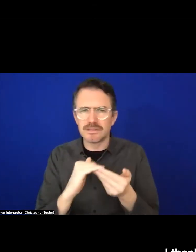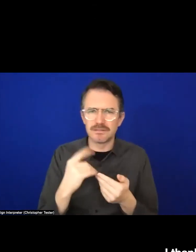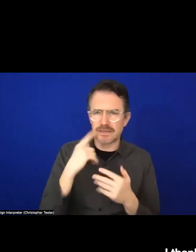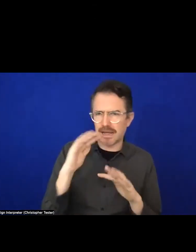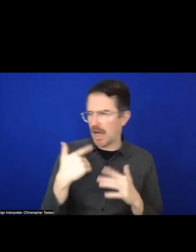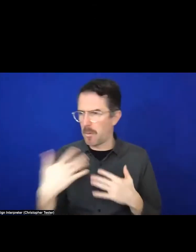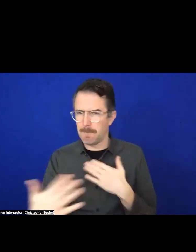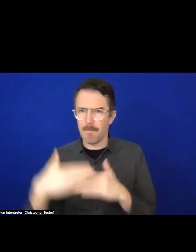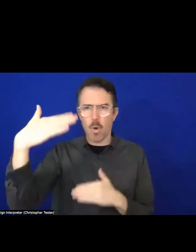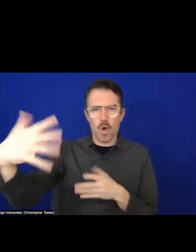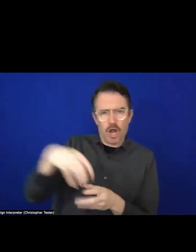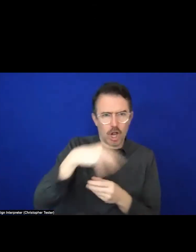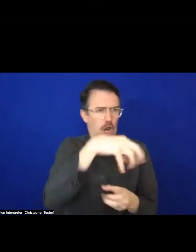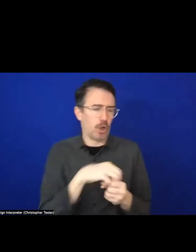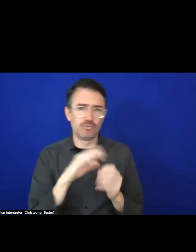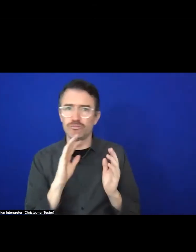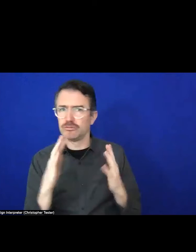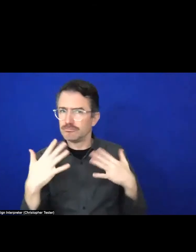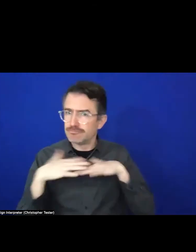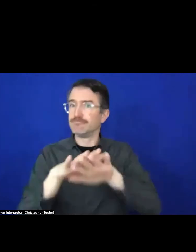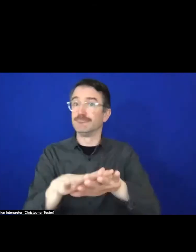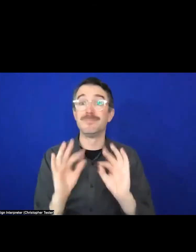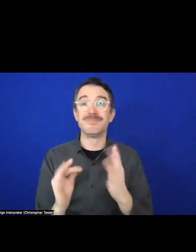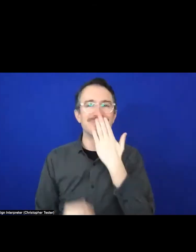you. Over to you, Katia.